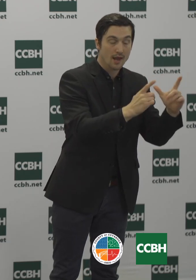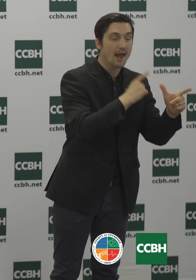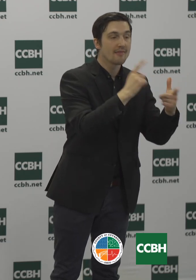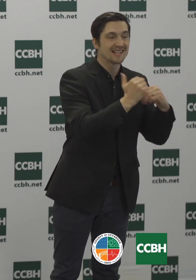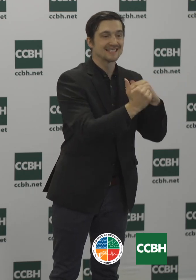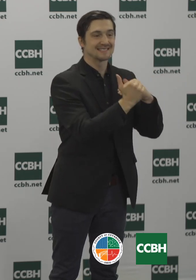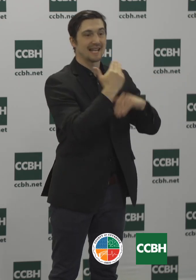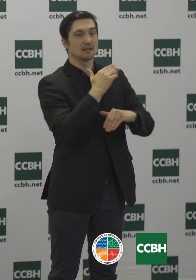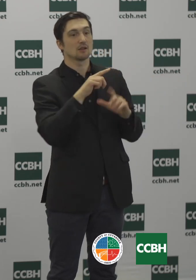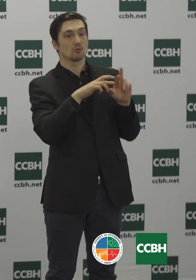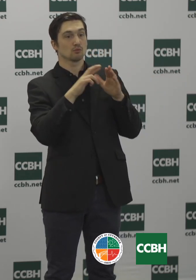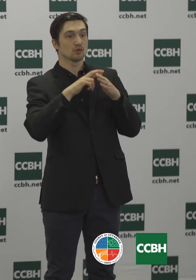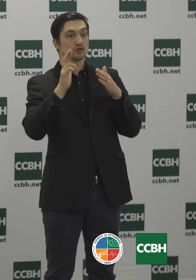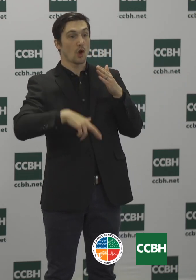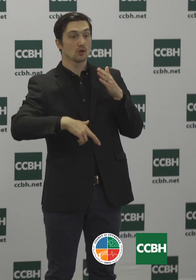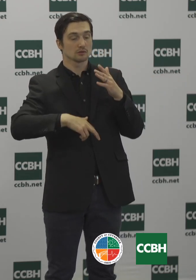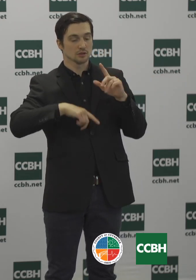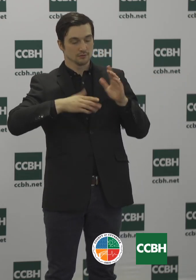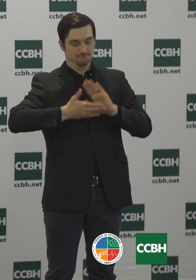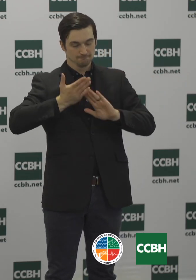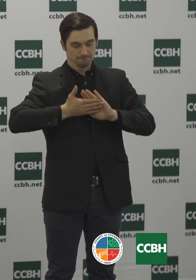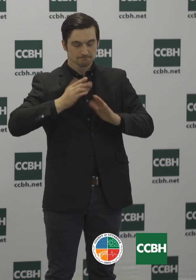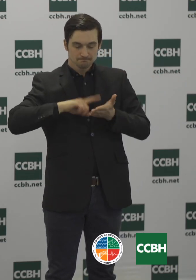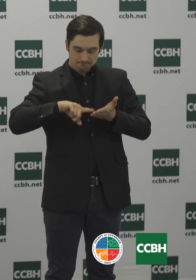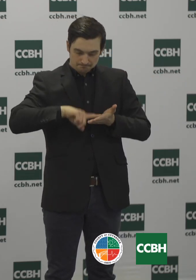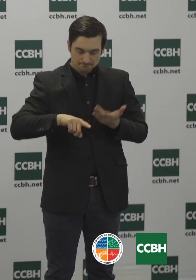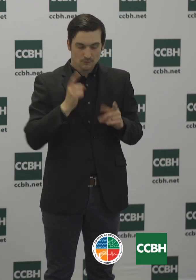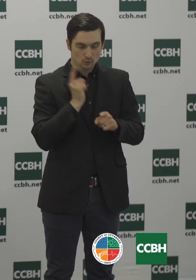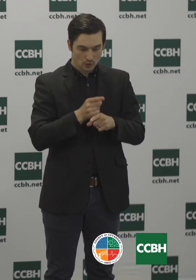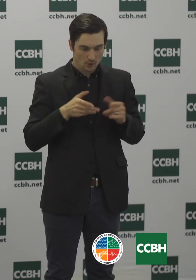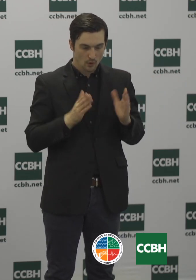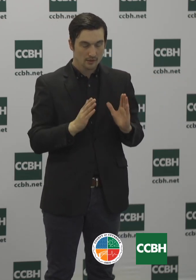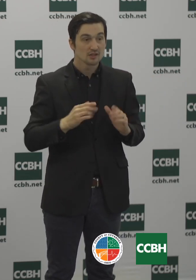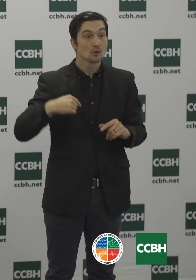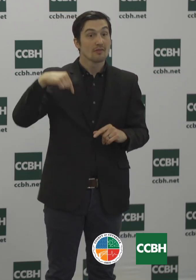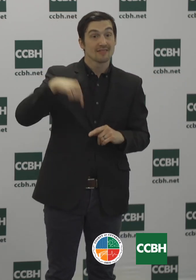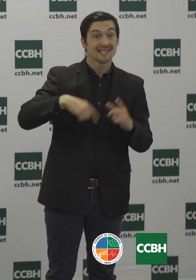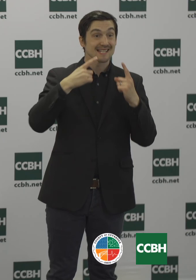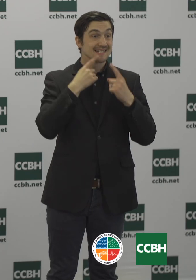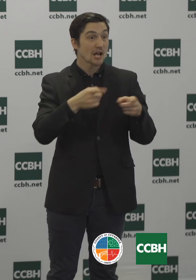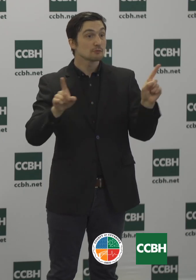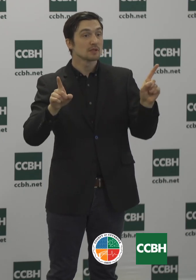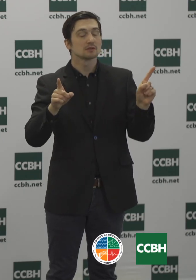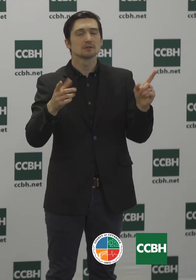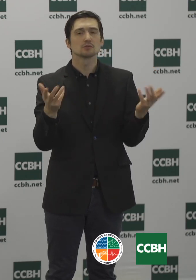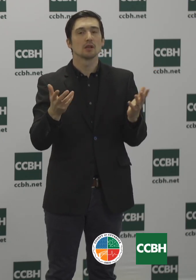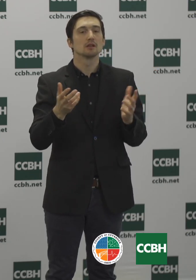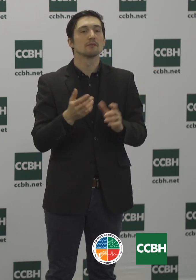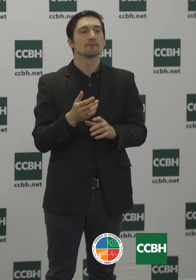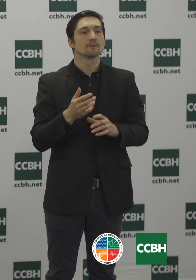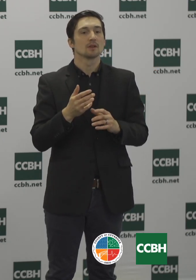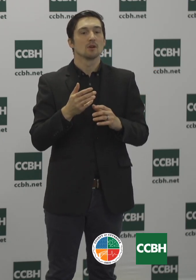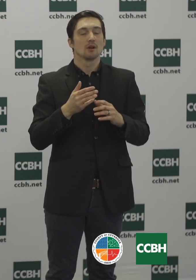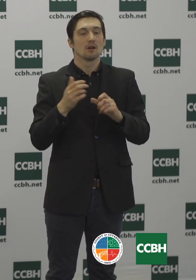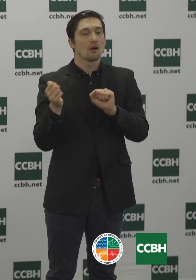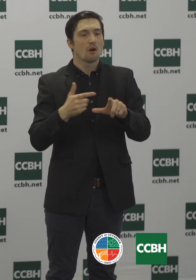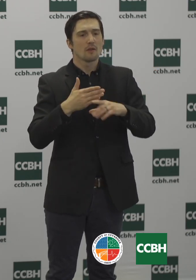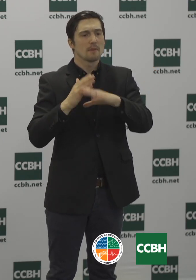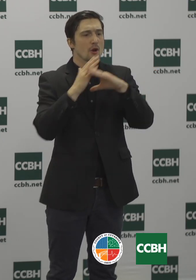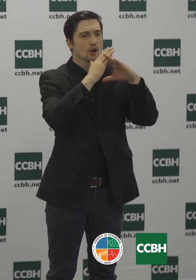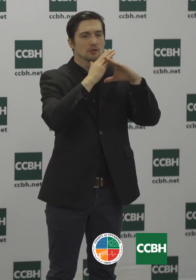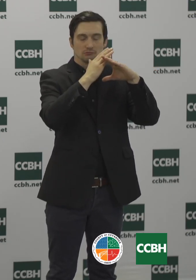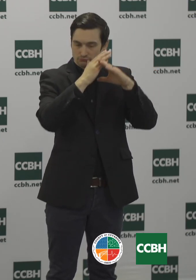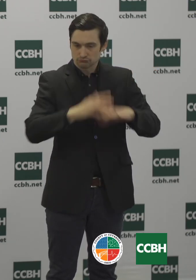So I think this announcement has helped clear a lot of hurdles for a lot of facilities that didn't